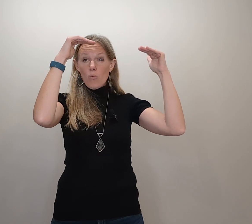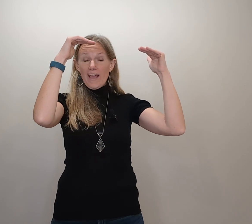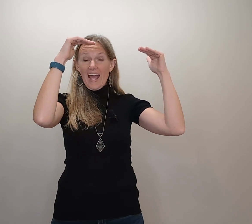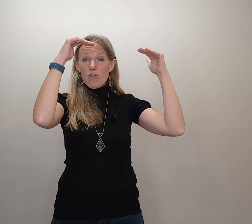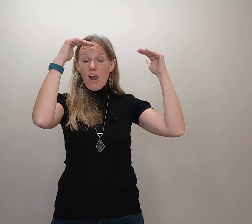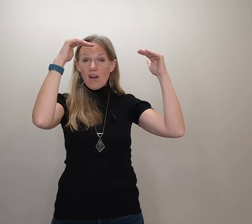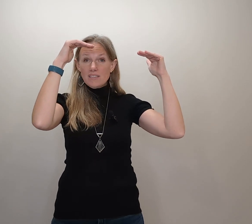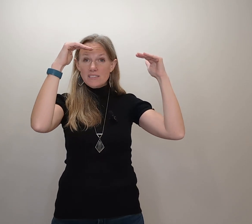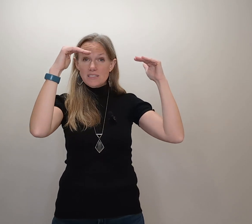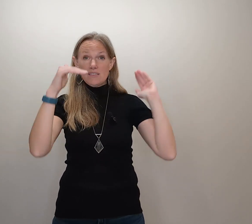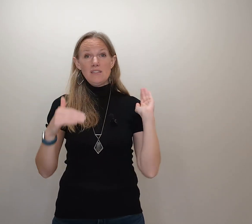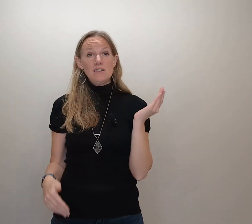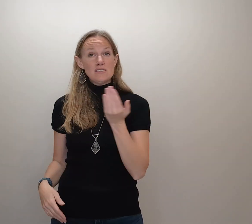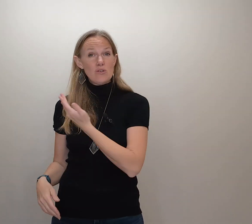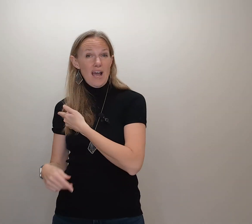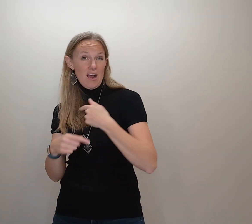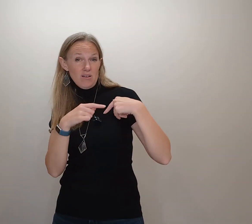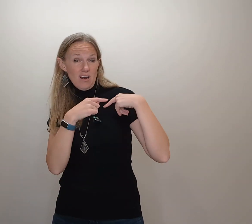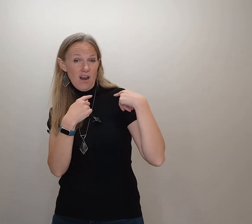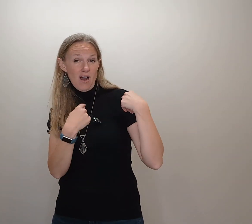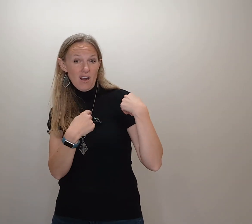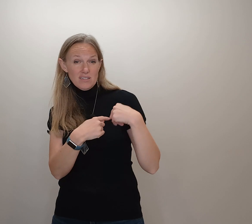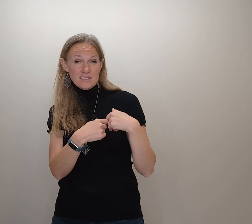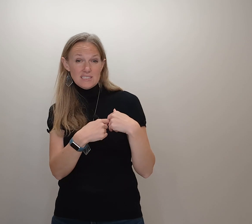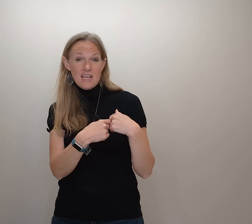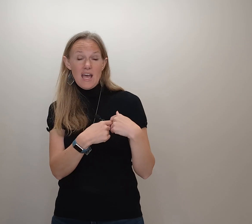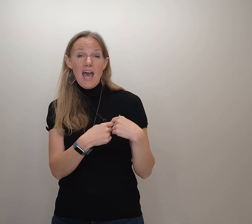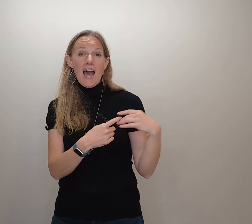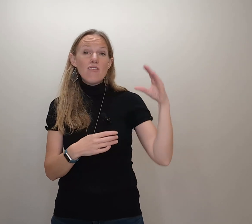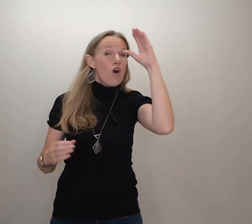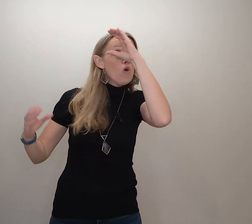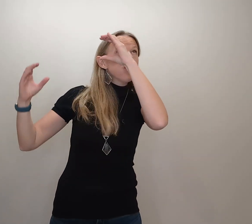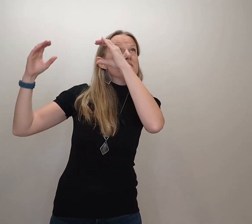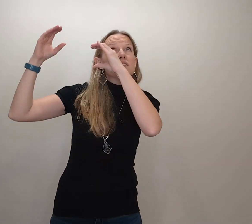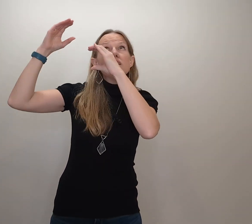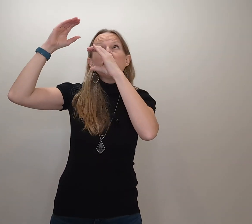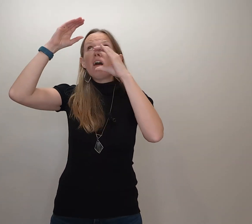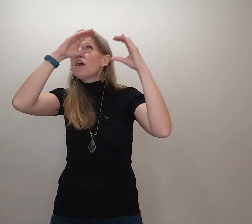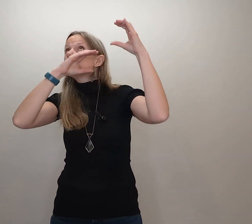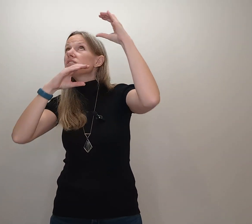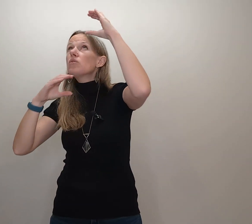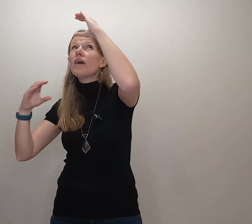when our hearts, so our hearts have hopelessly lost the